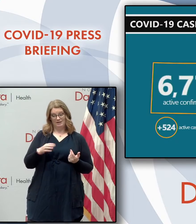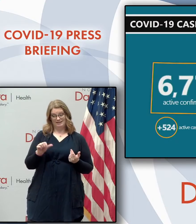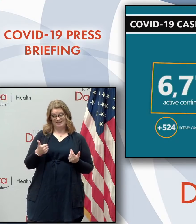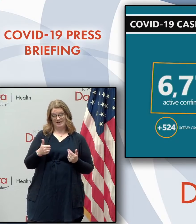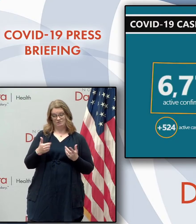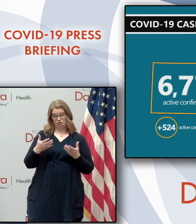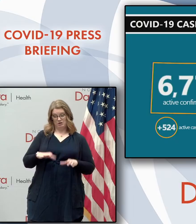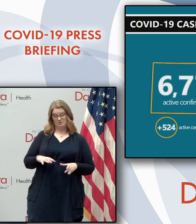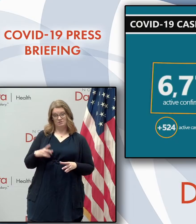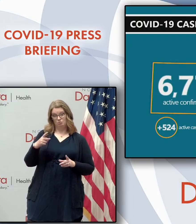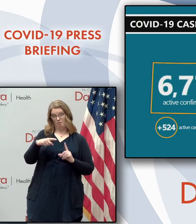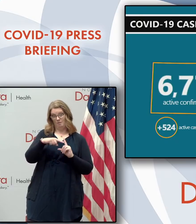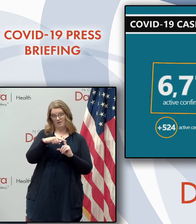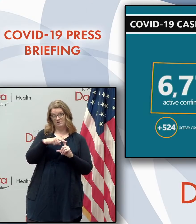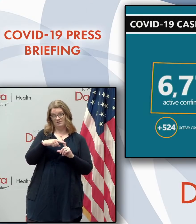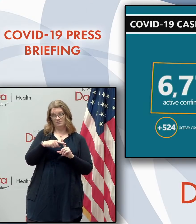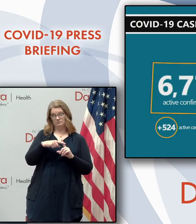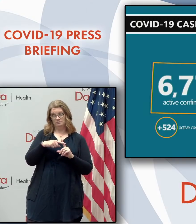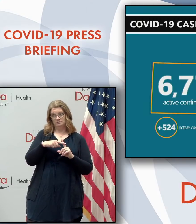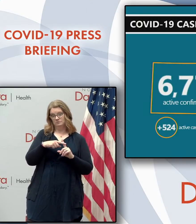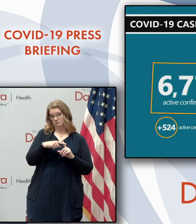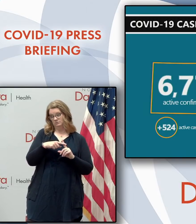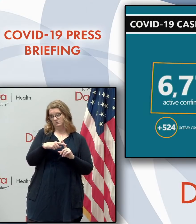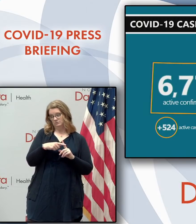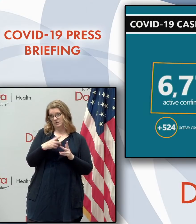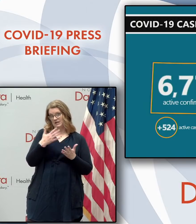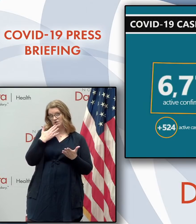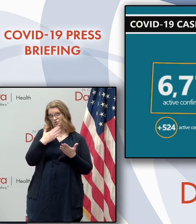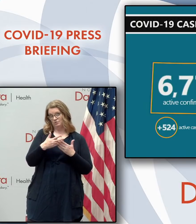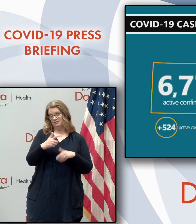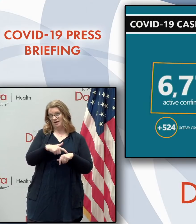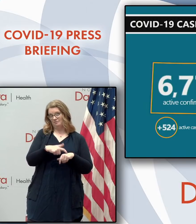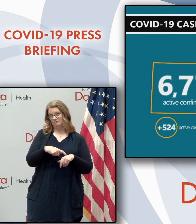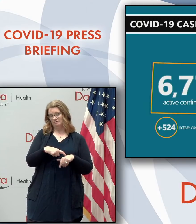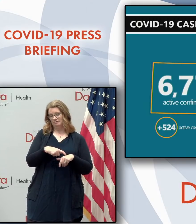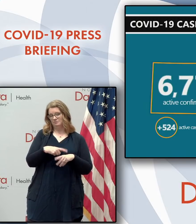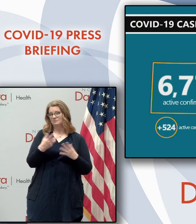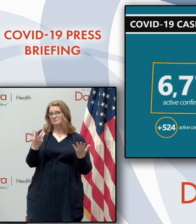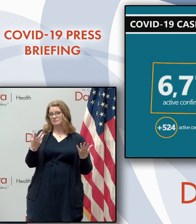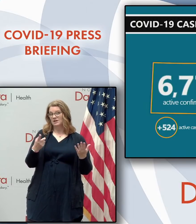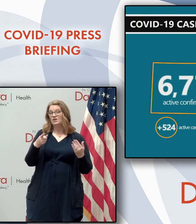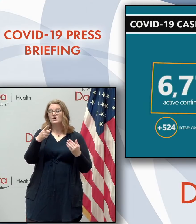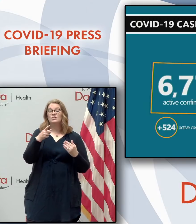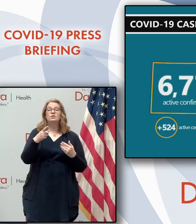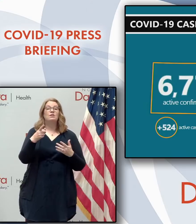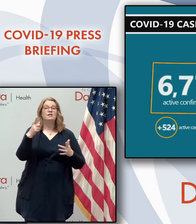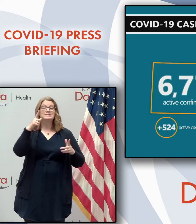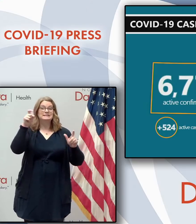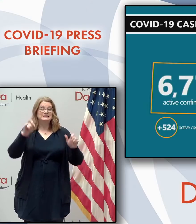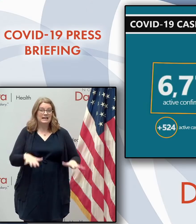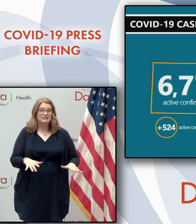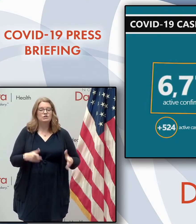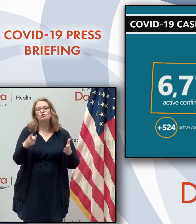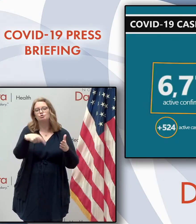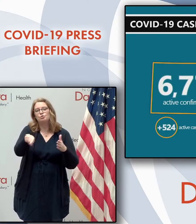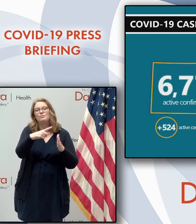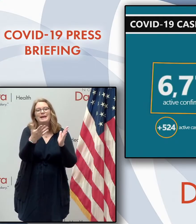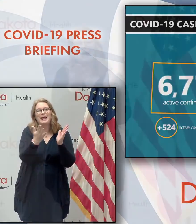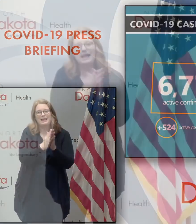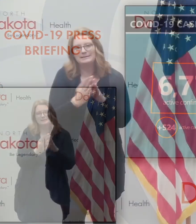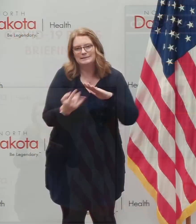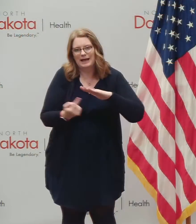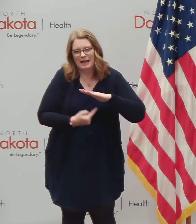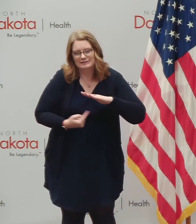you're positive, that would also be a very good time. You've been asked to isolate until you get your results back. But if